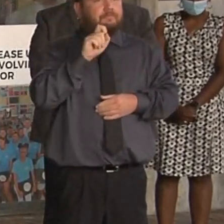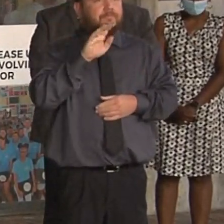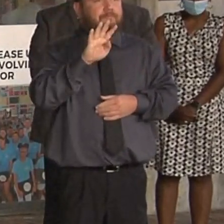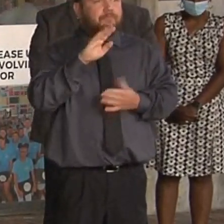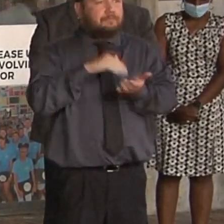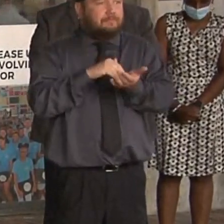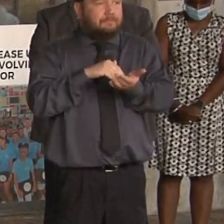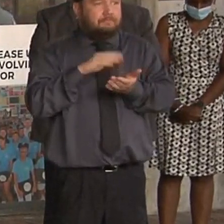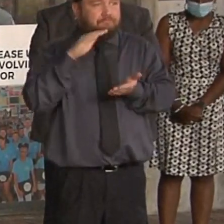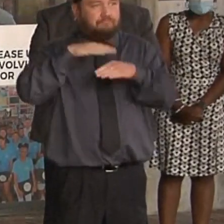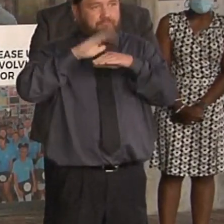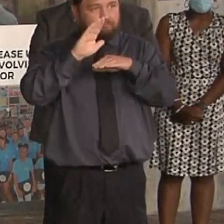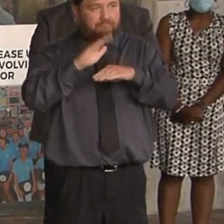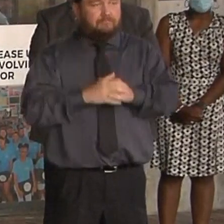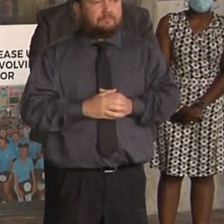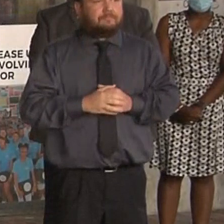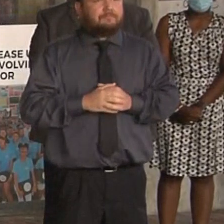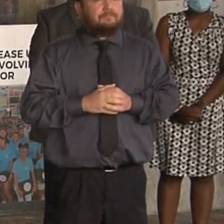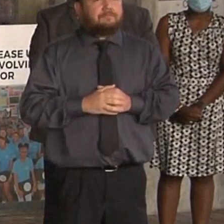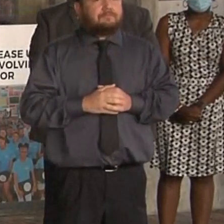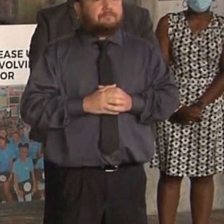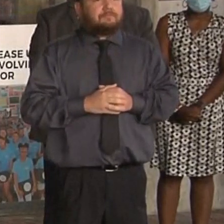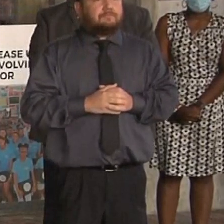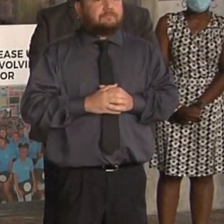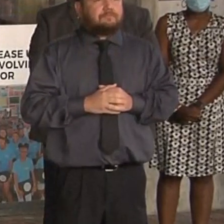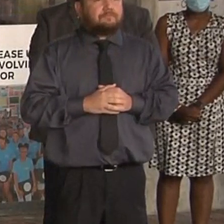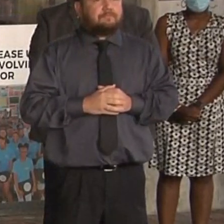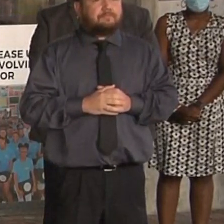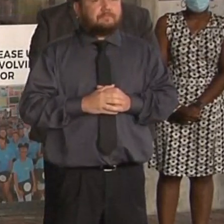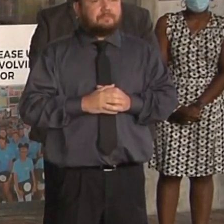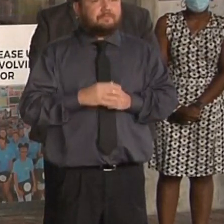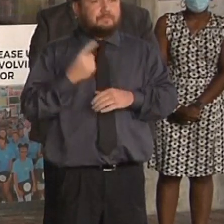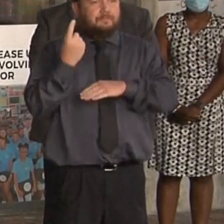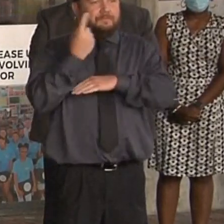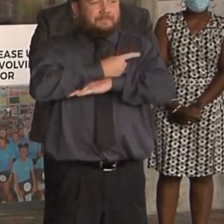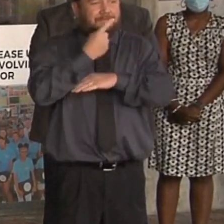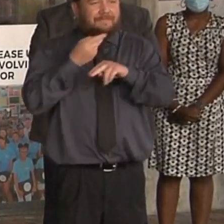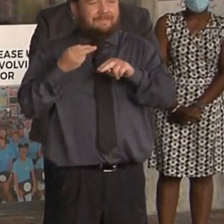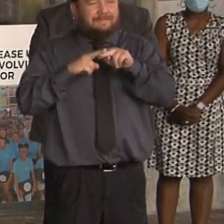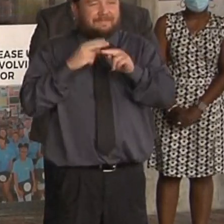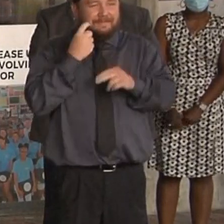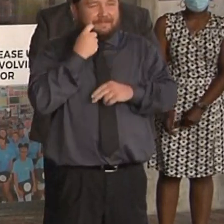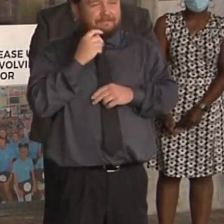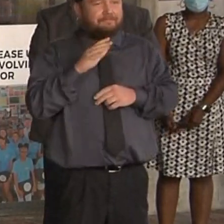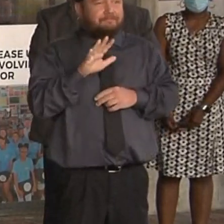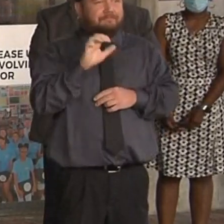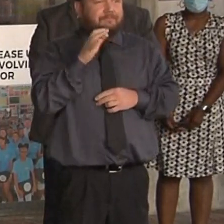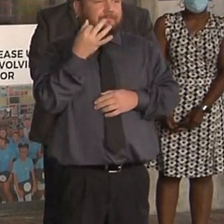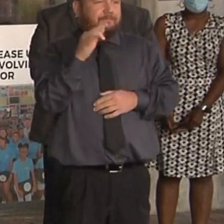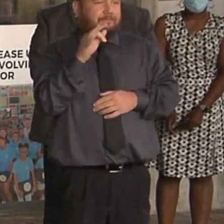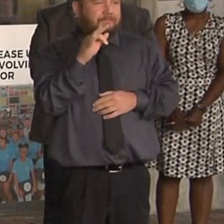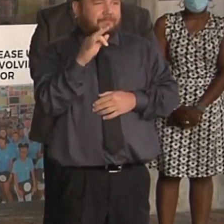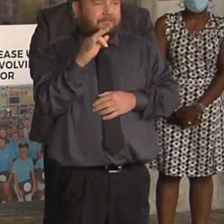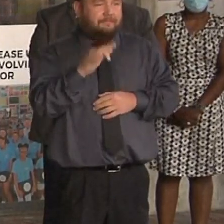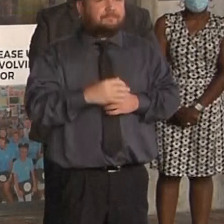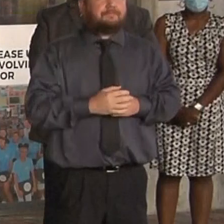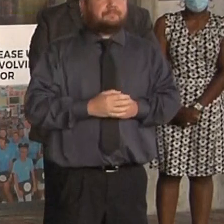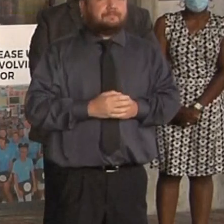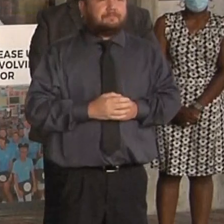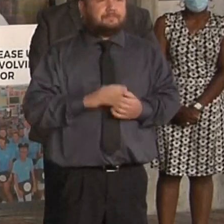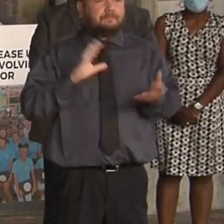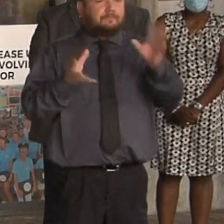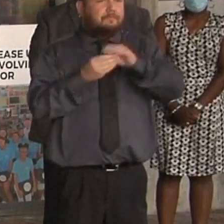104,667 cases. We had a one-day increase of 519 cases. The state has now confirmed total deaths